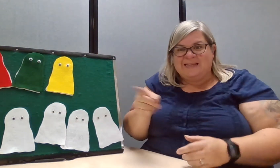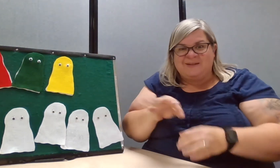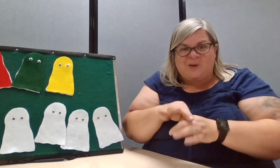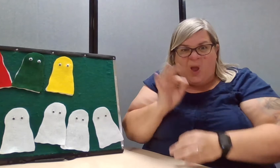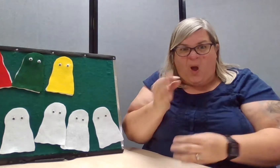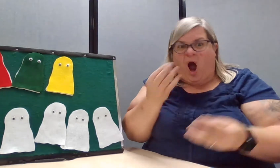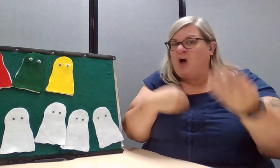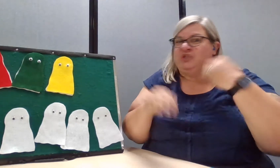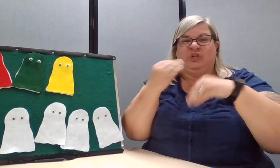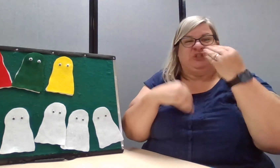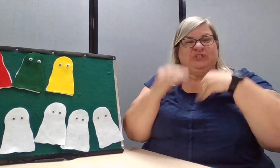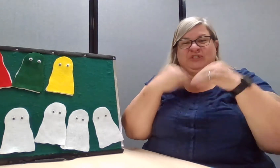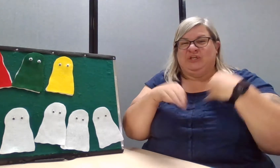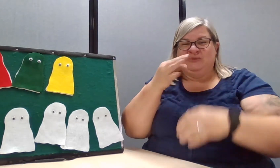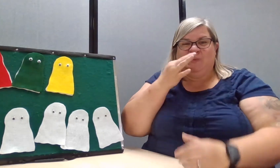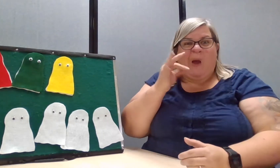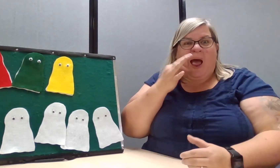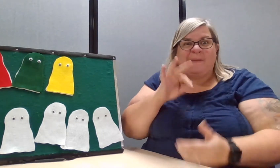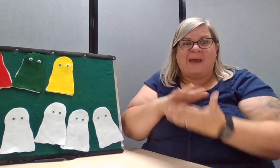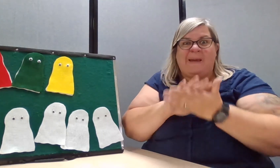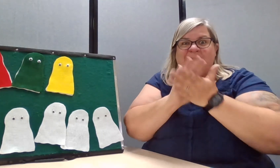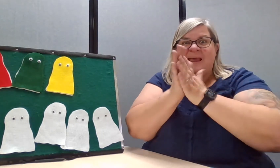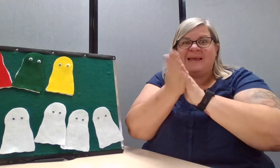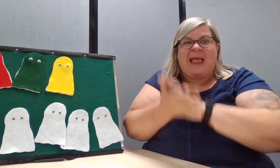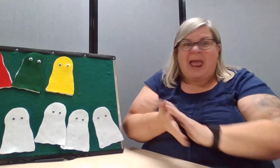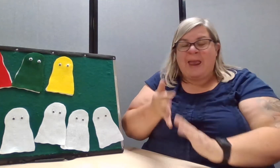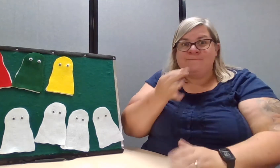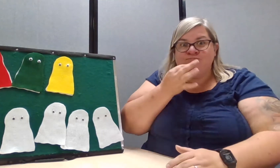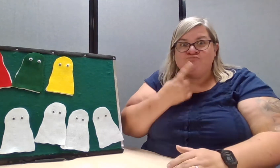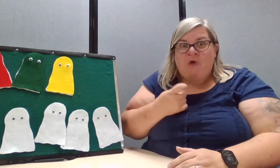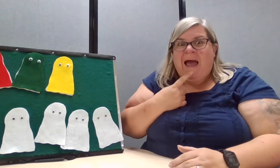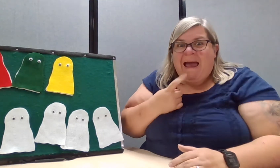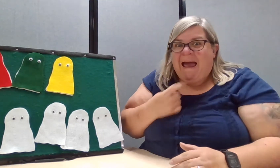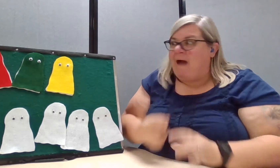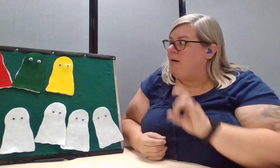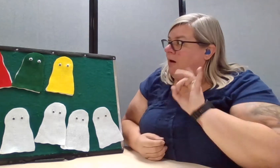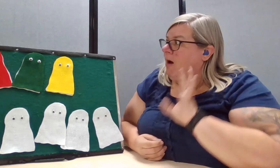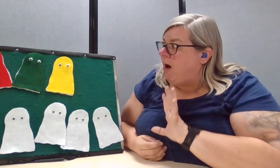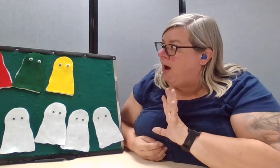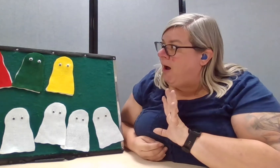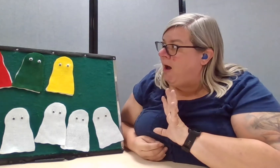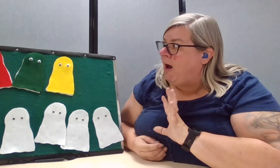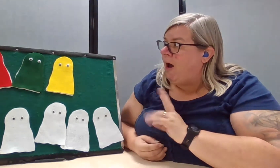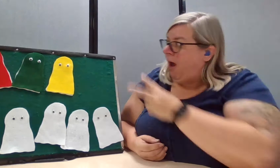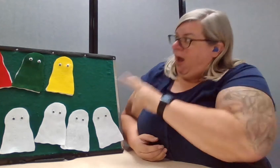So this little ghost ate all the strawberries and became bright red.